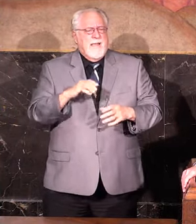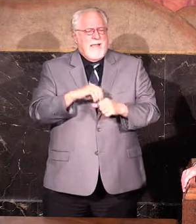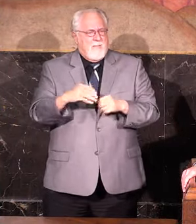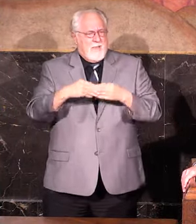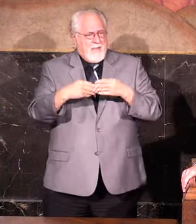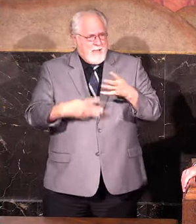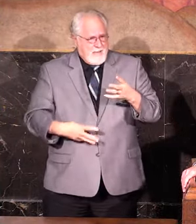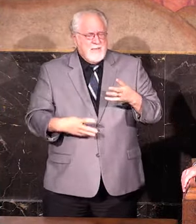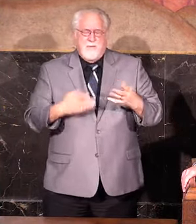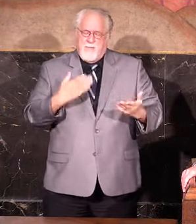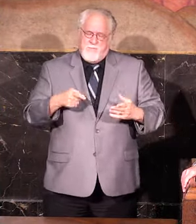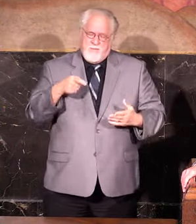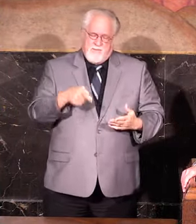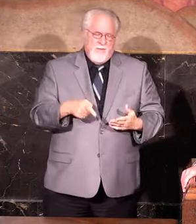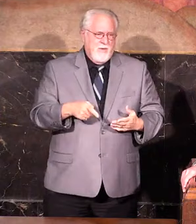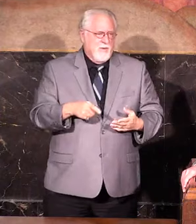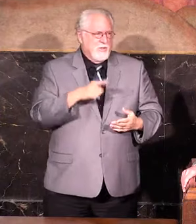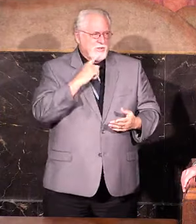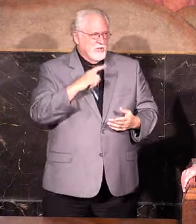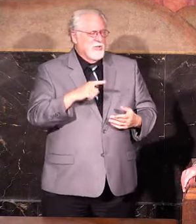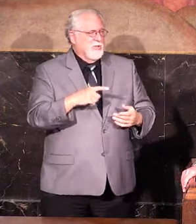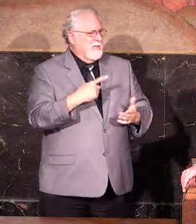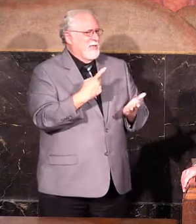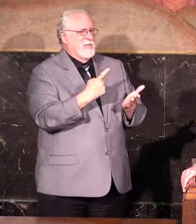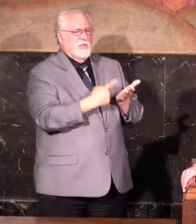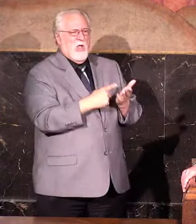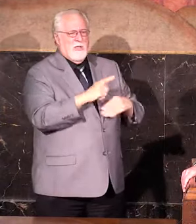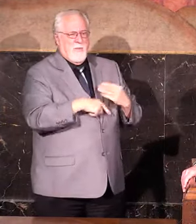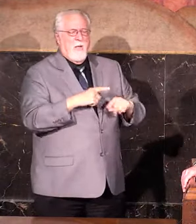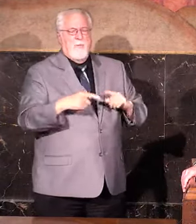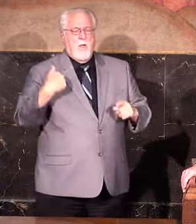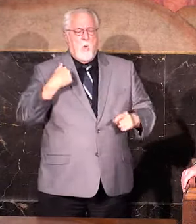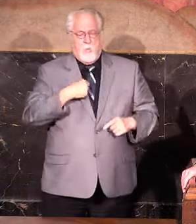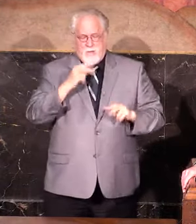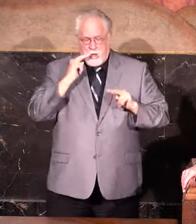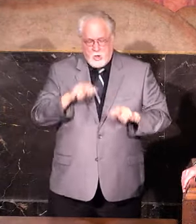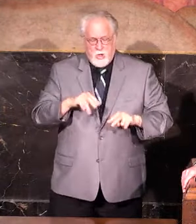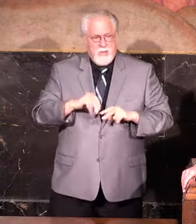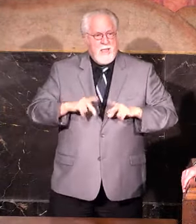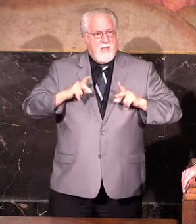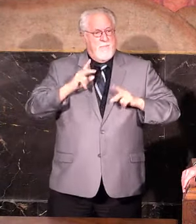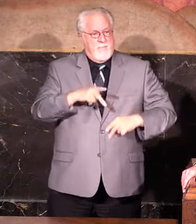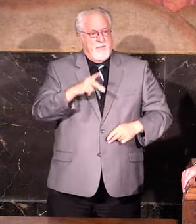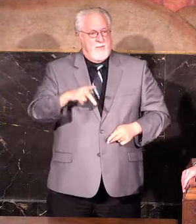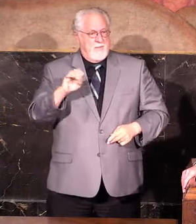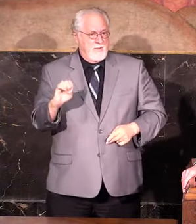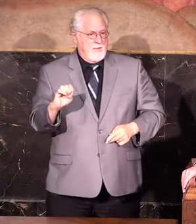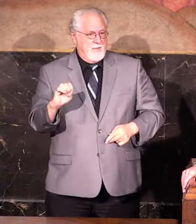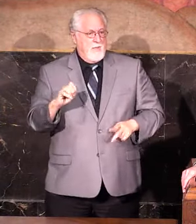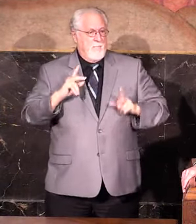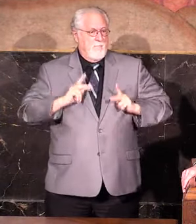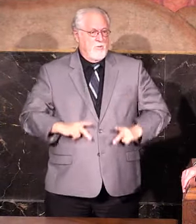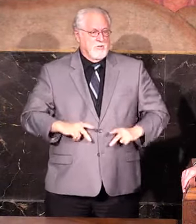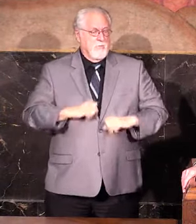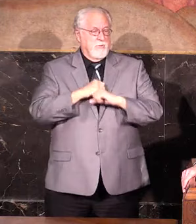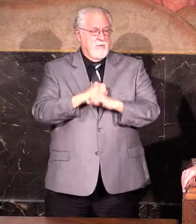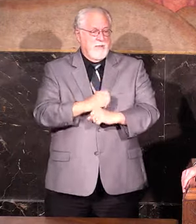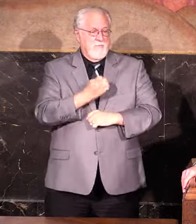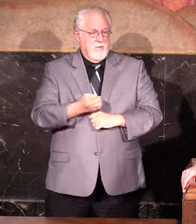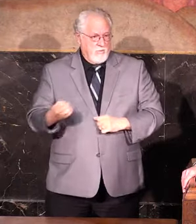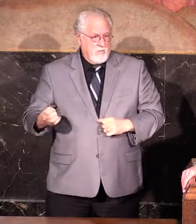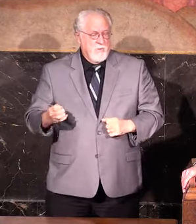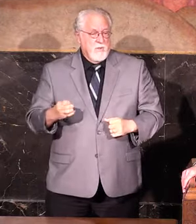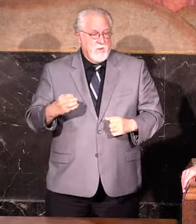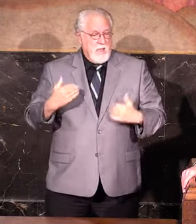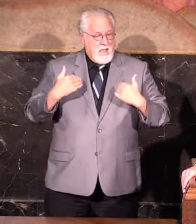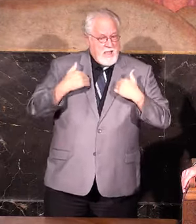guidelines, and it may be, it's certainly talked about, but we will be looking at personal protective equipment, its availability, and so forth